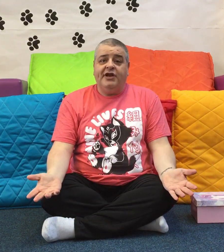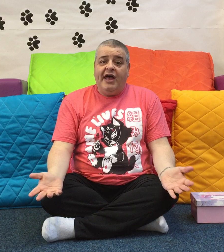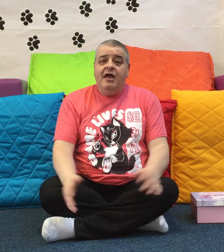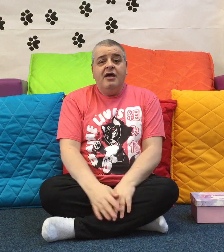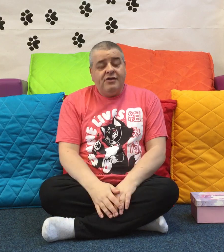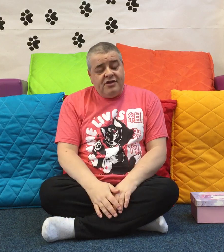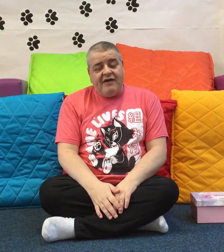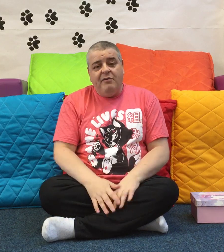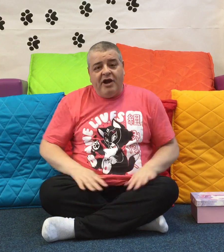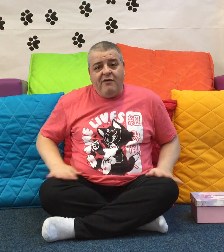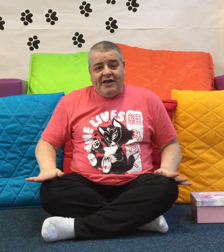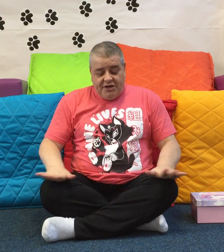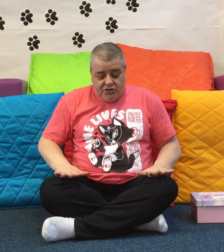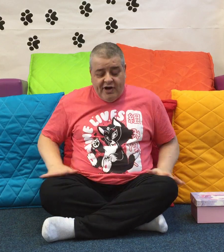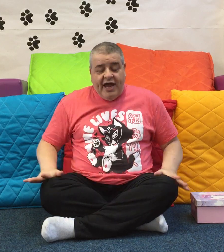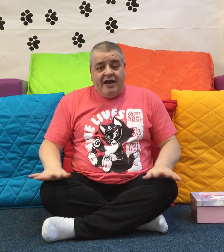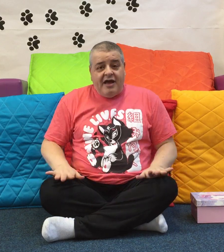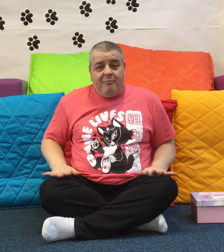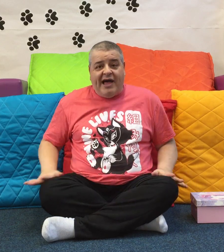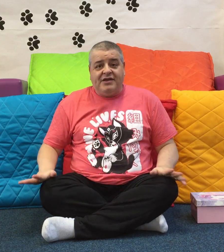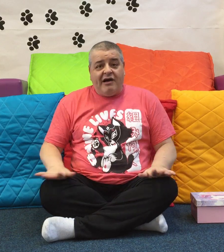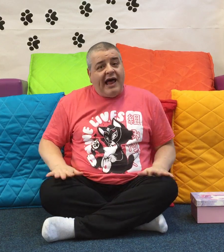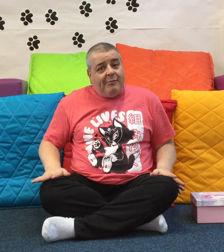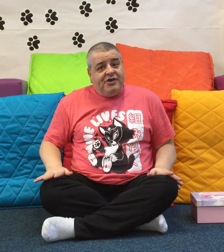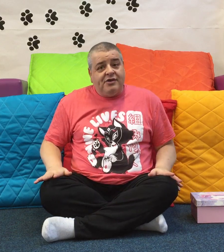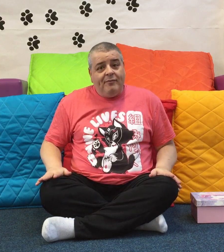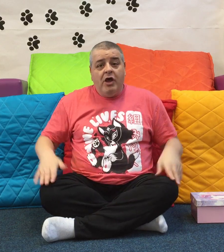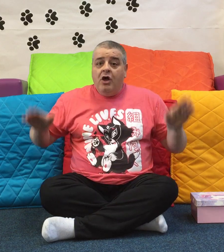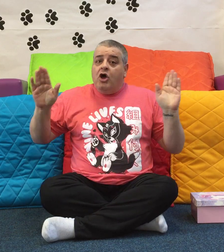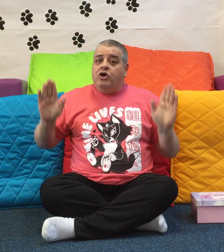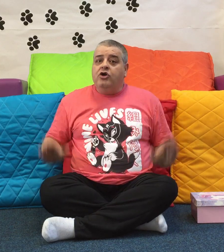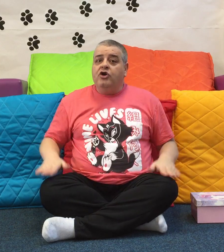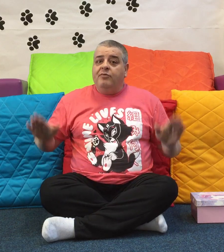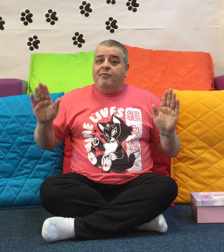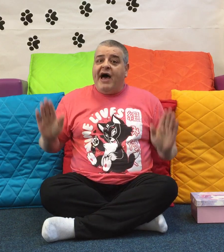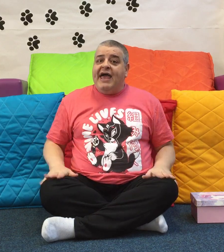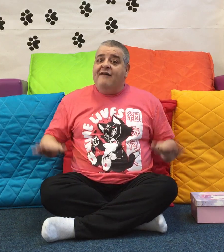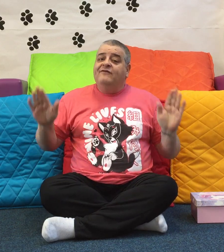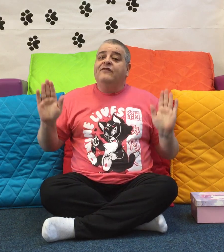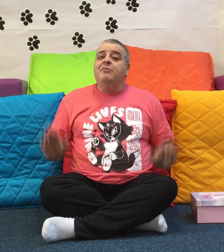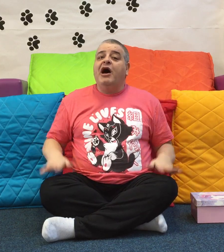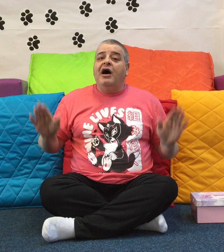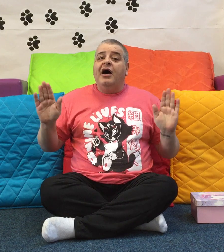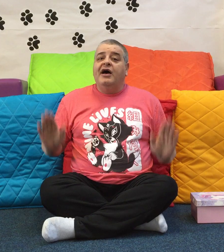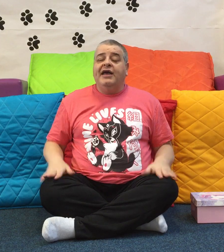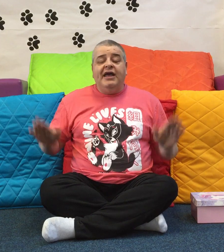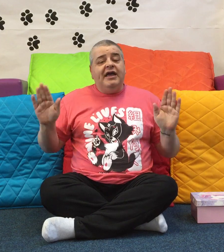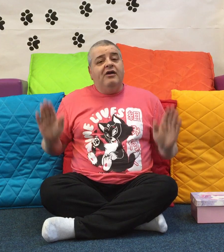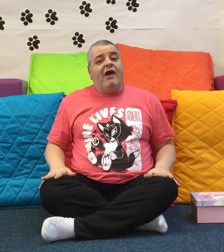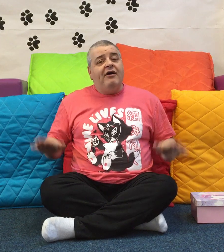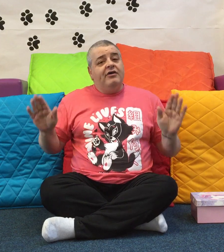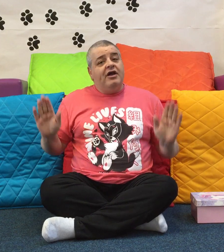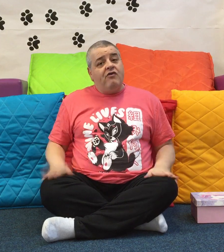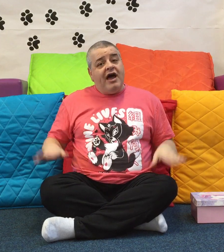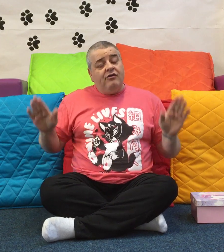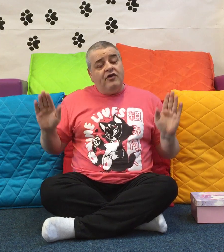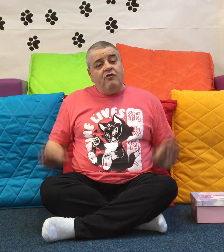today. So is everybody ready to join in and pat our lacks? Goodbye, everybody, round and round the